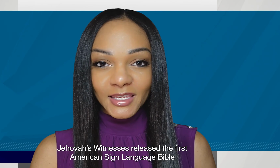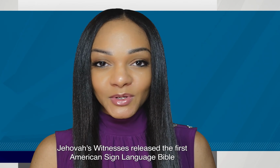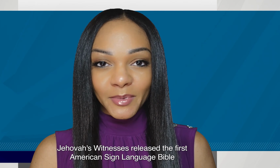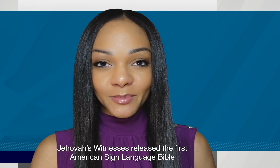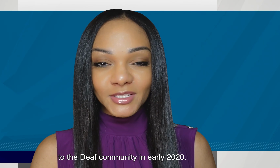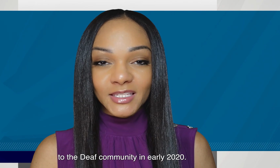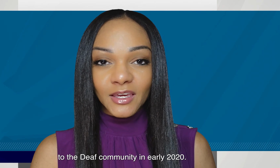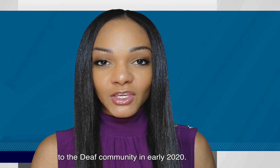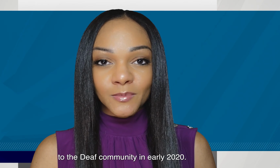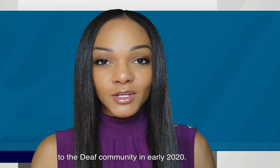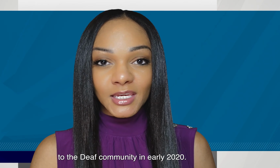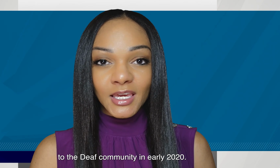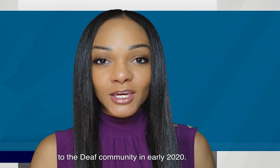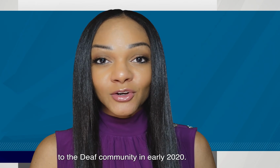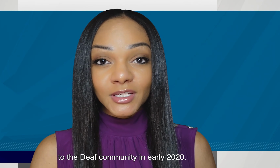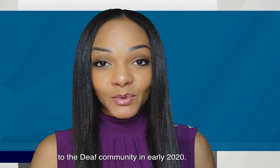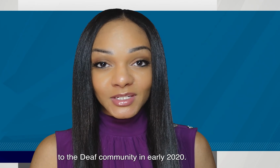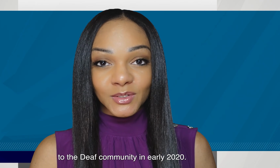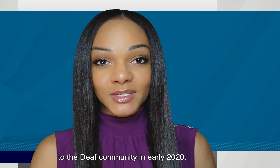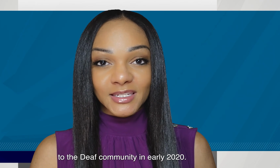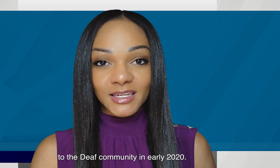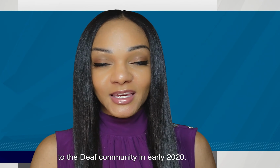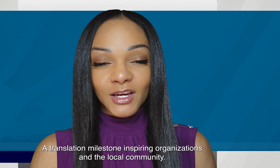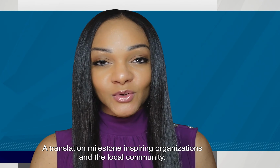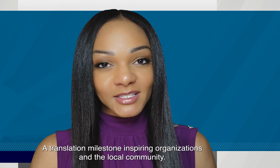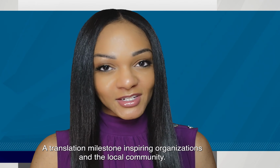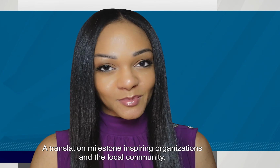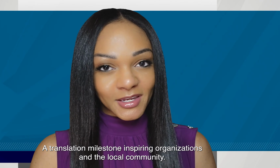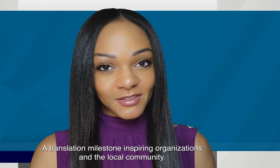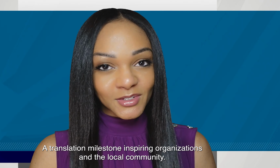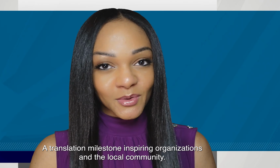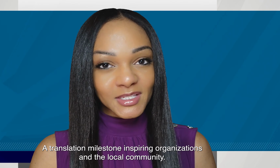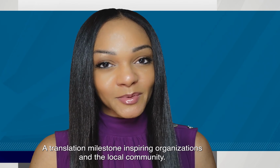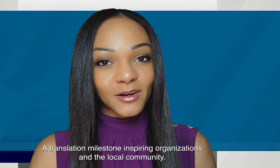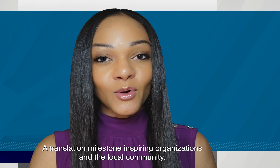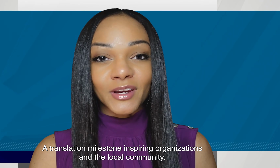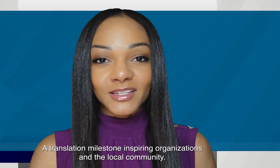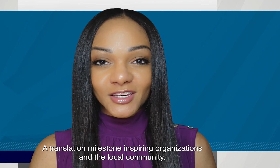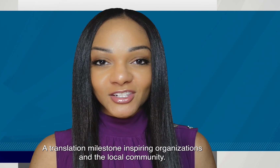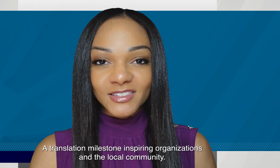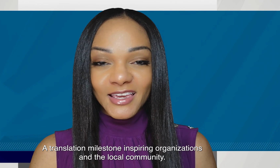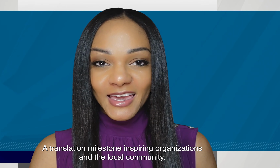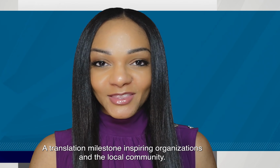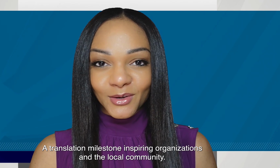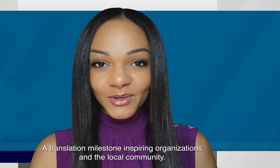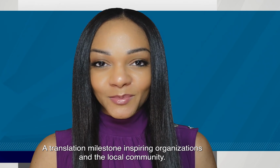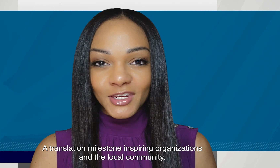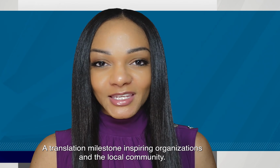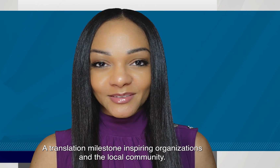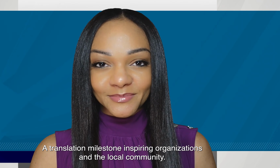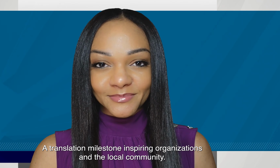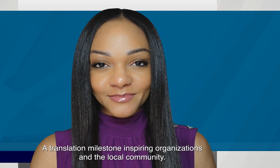American Sign Language Bible to the deaf community in early 2020, a translation milestone inspiring organizations and the